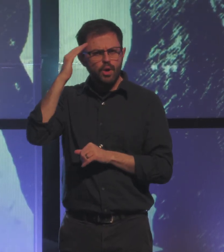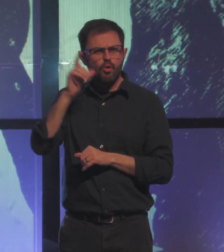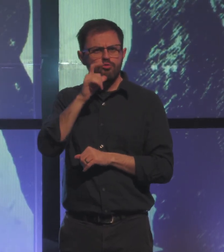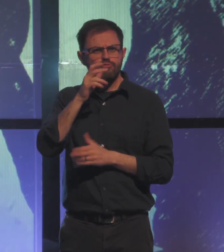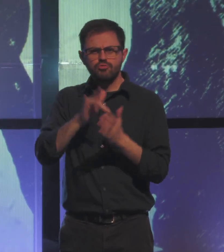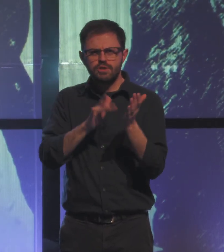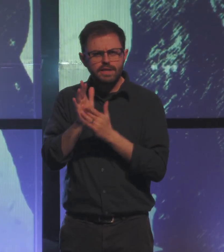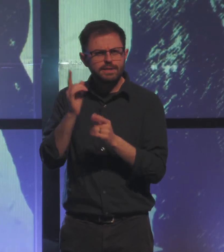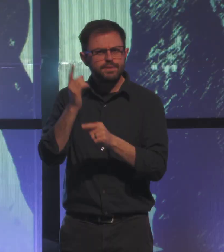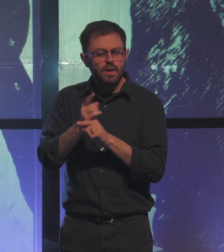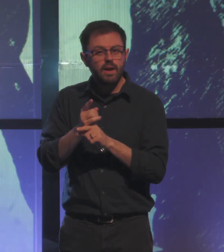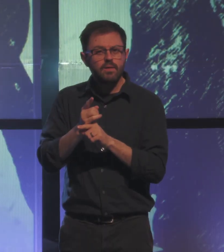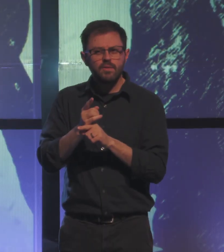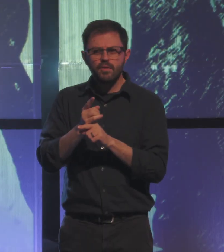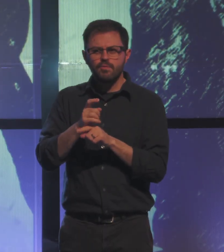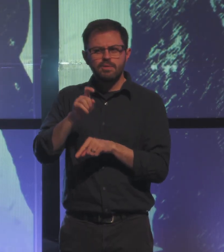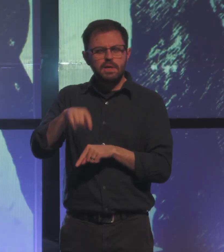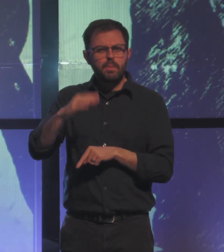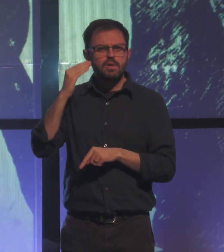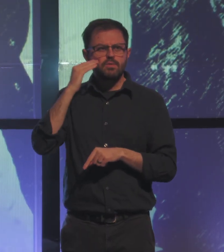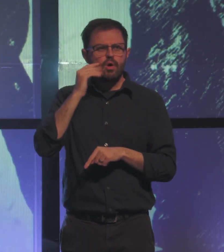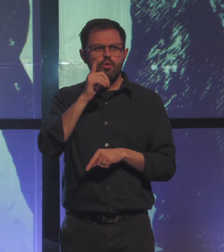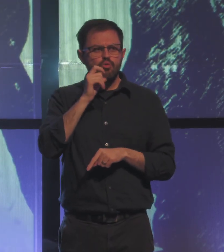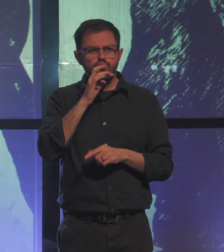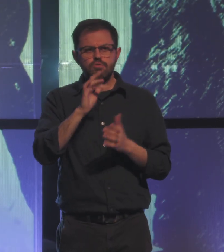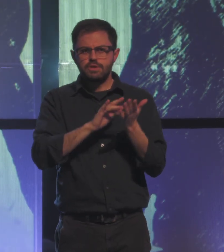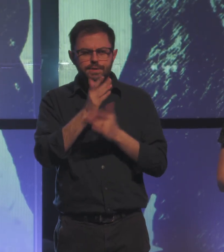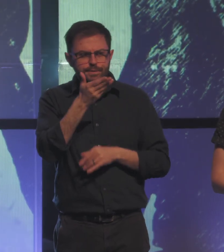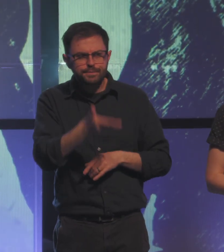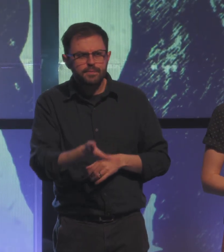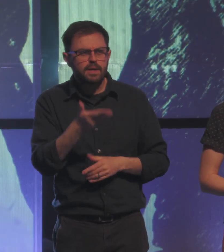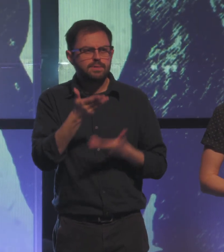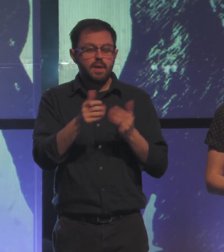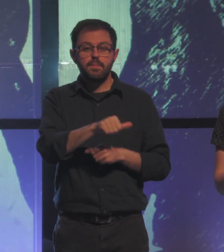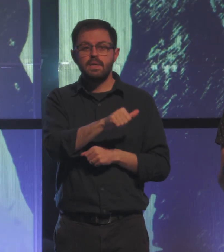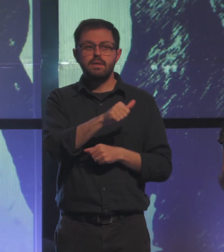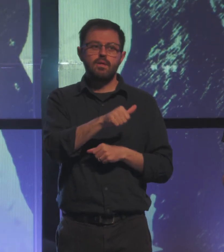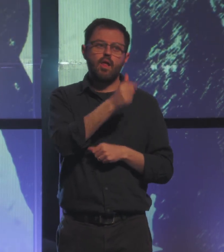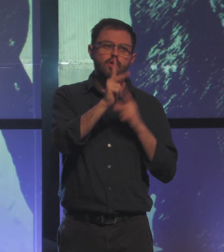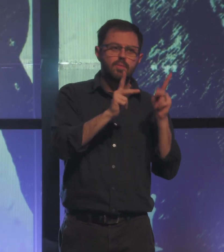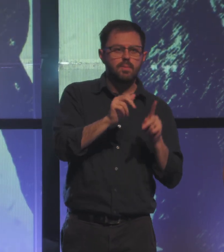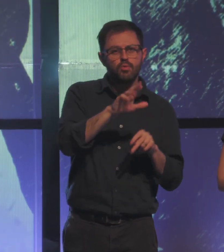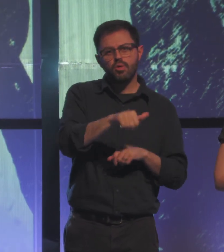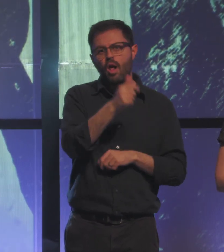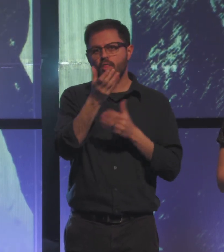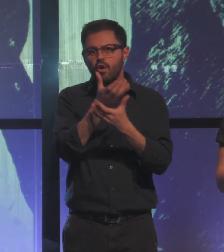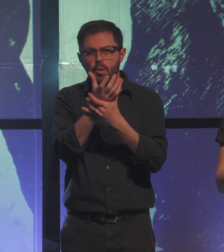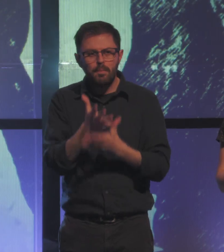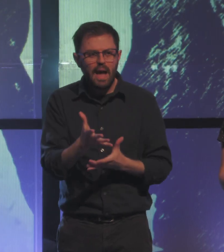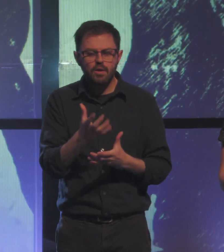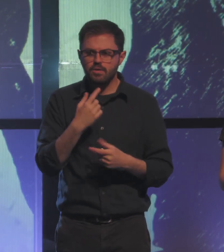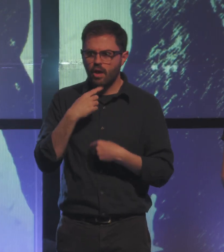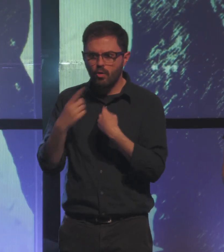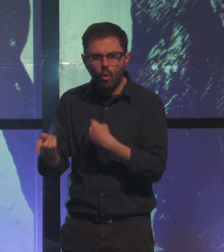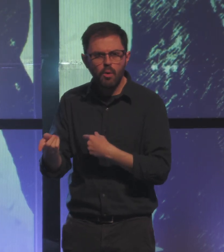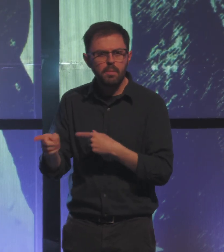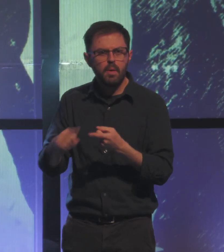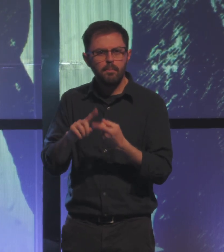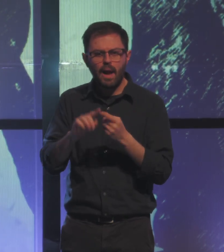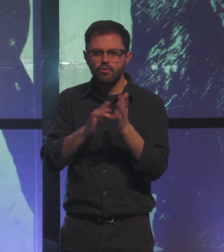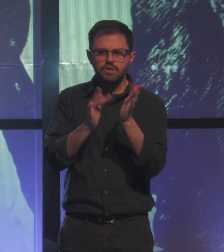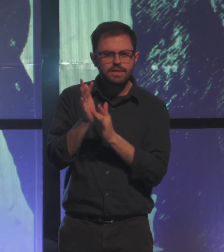out. He must have known, he must have heard from other people, maybe other beggars, of this man that had been doing miraculous things